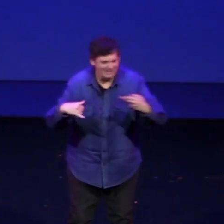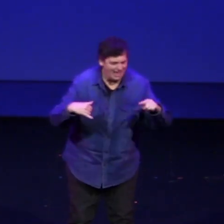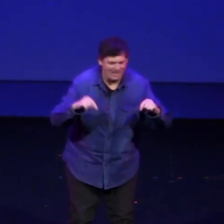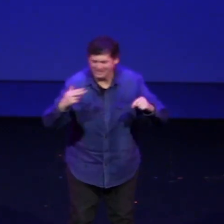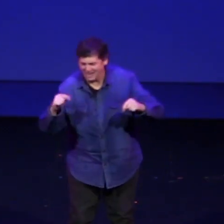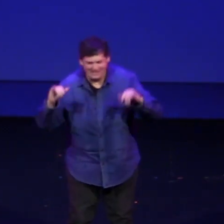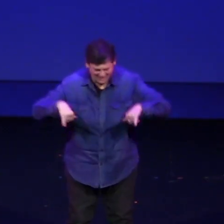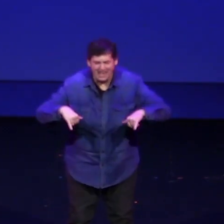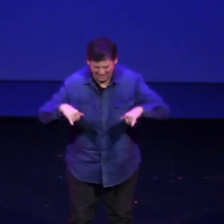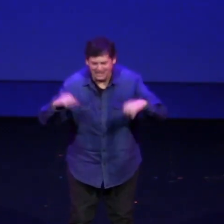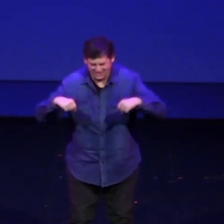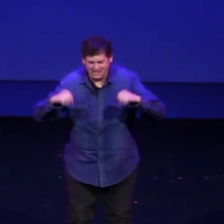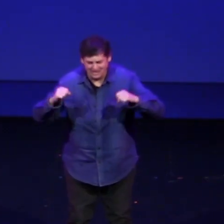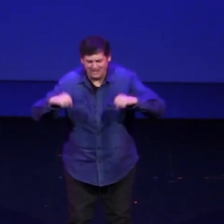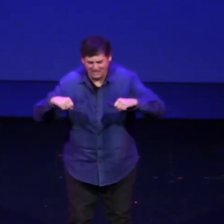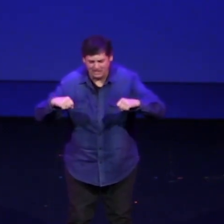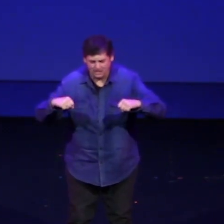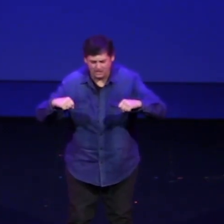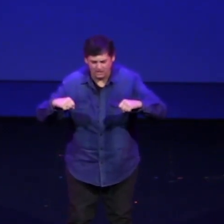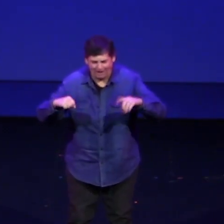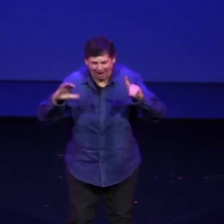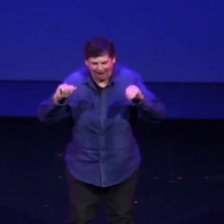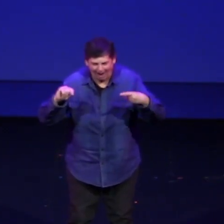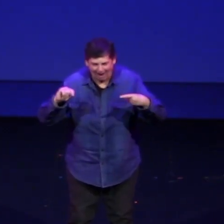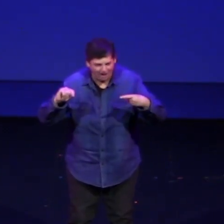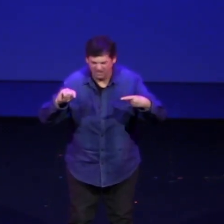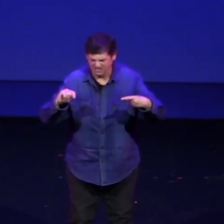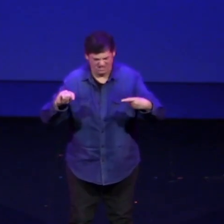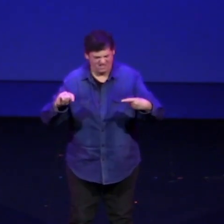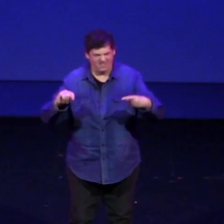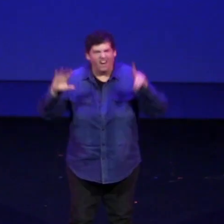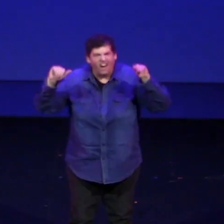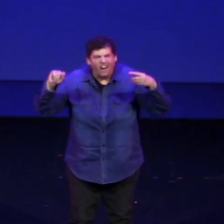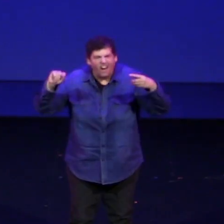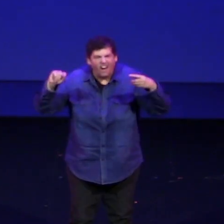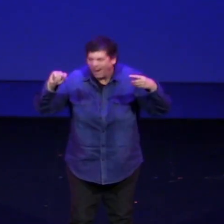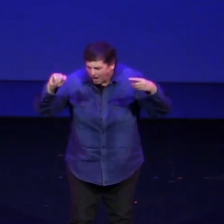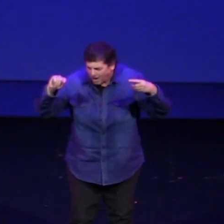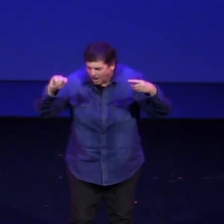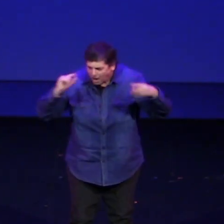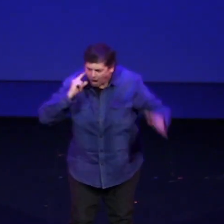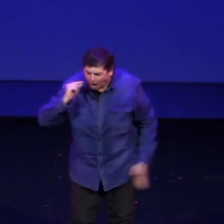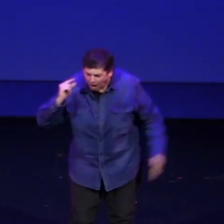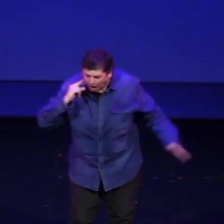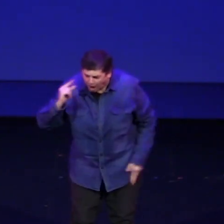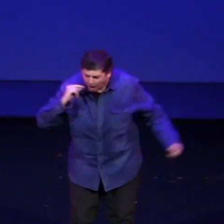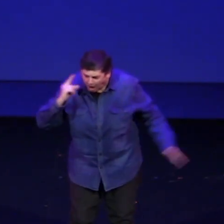a team. That, yes. That. That. Yes. Cat. Dog. Dog? I Sign can,